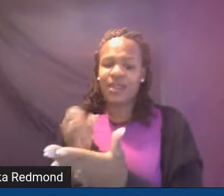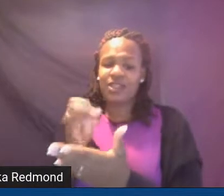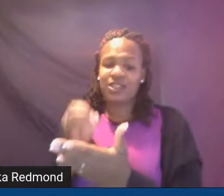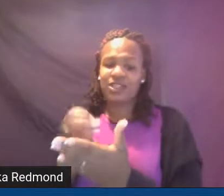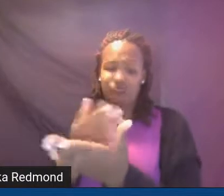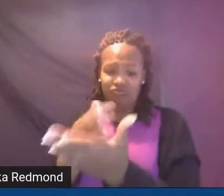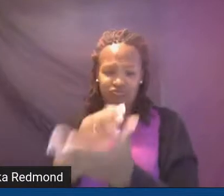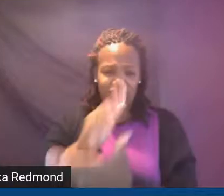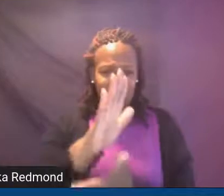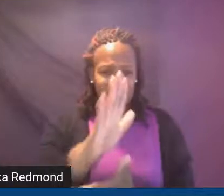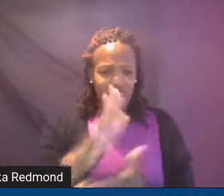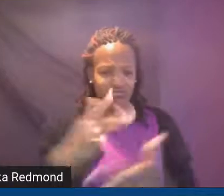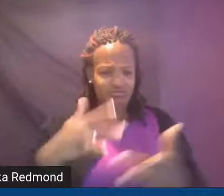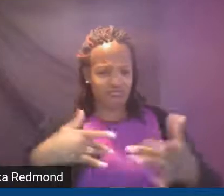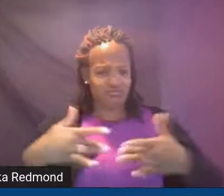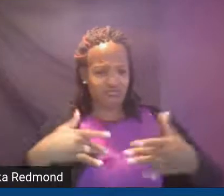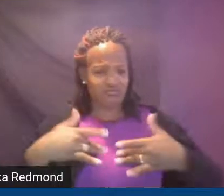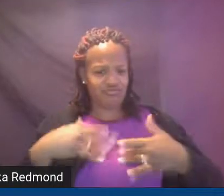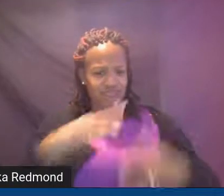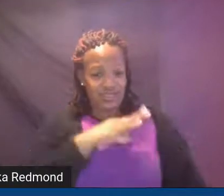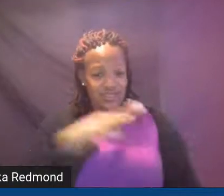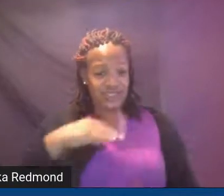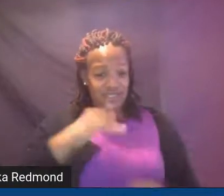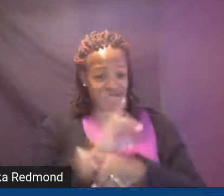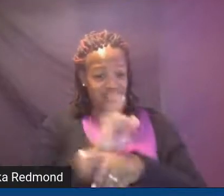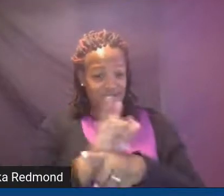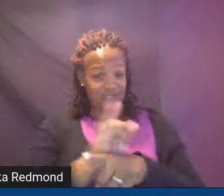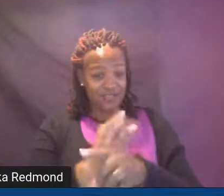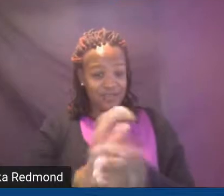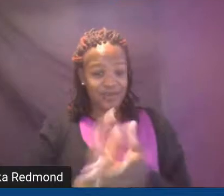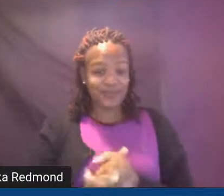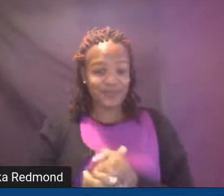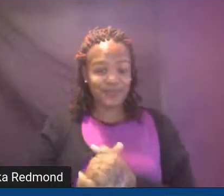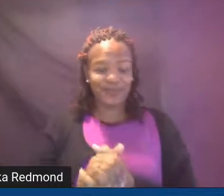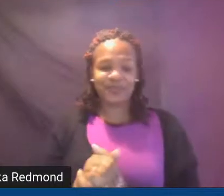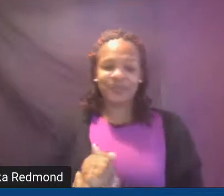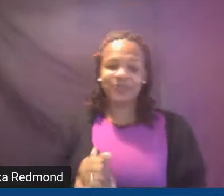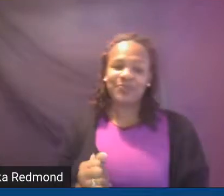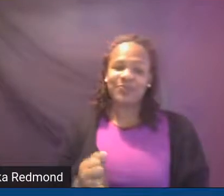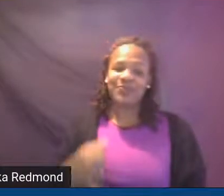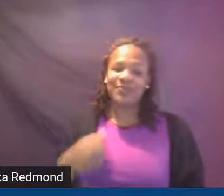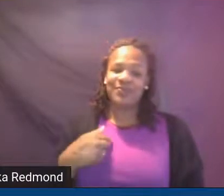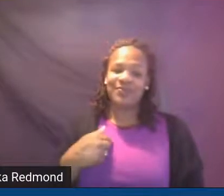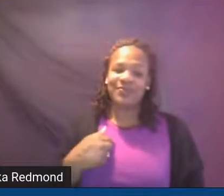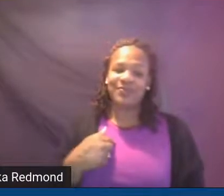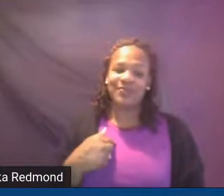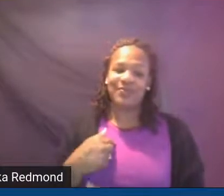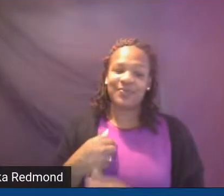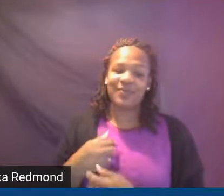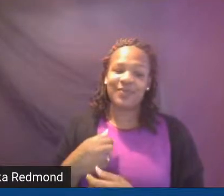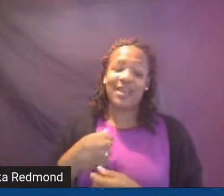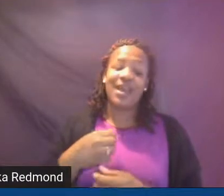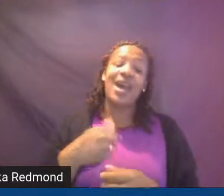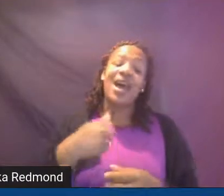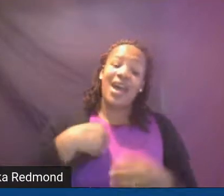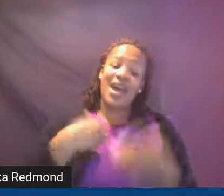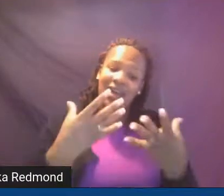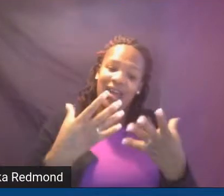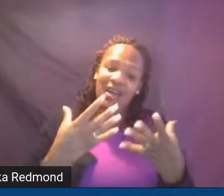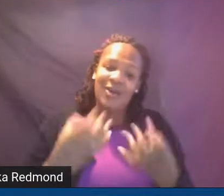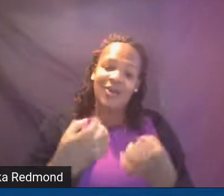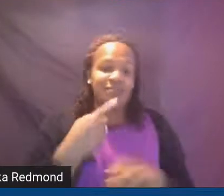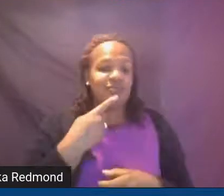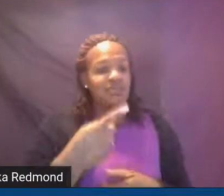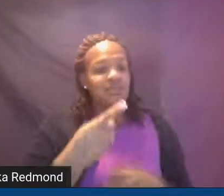industry, what are the things happening in there? I think that and again, I want to call out the amazing work you do to